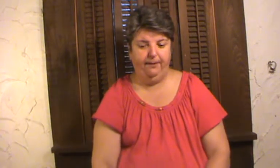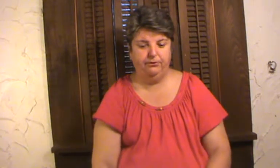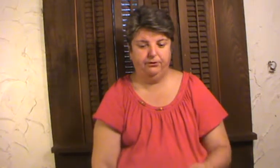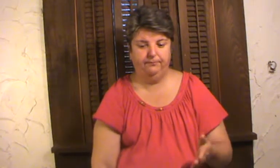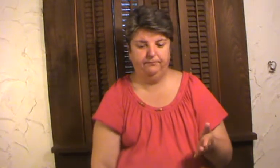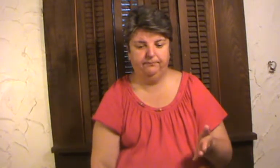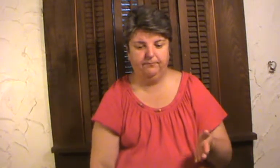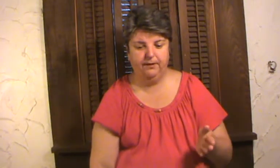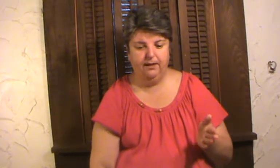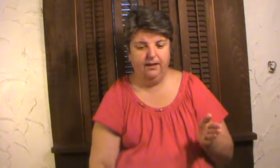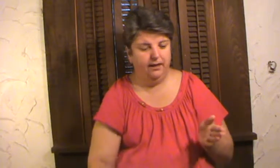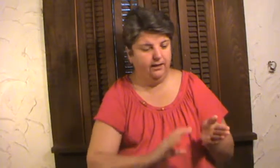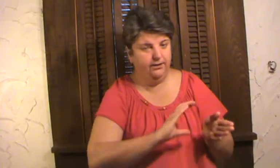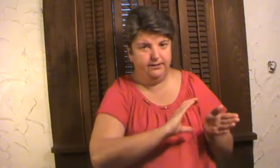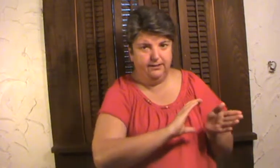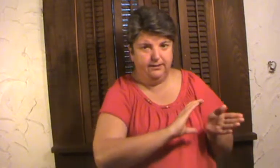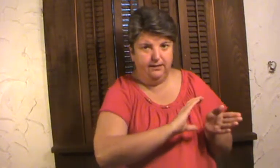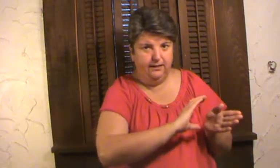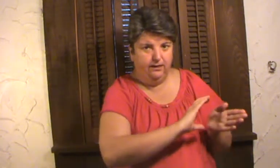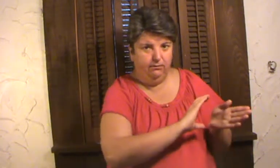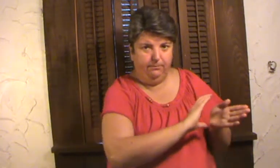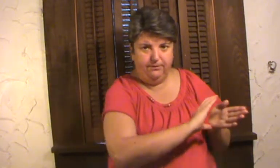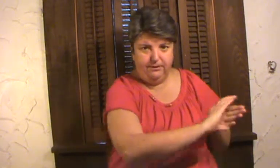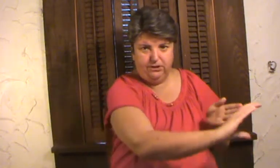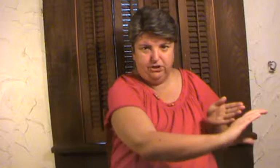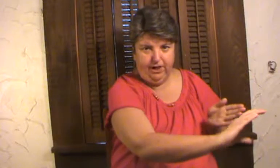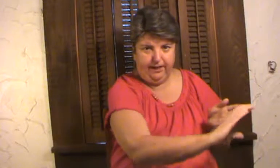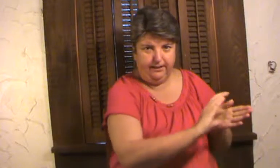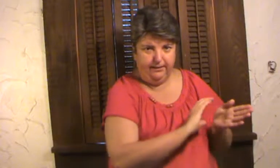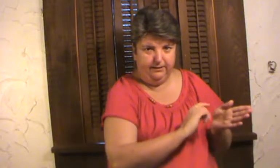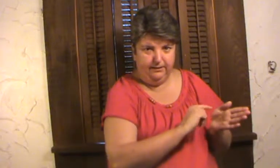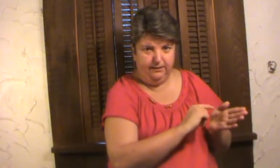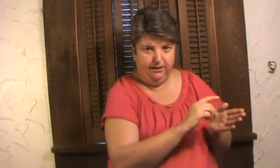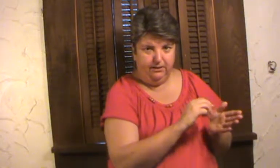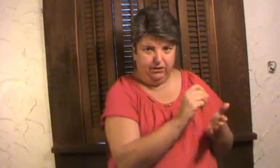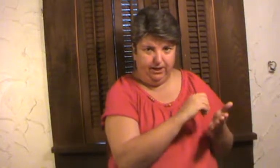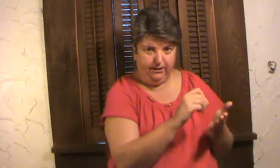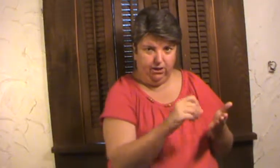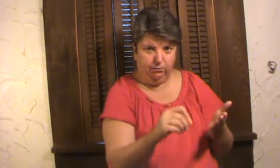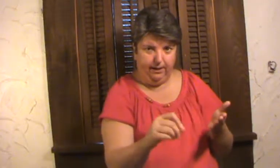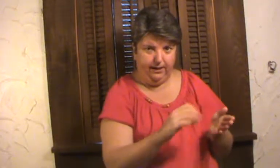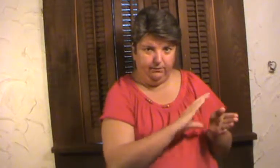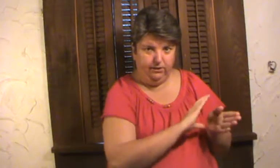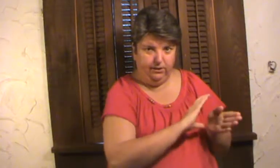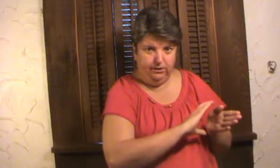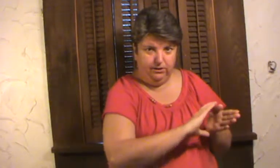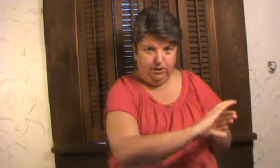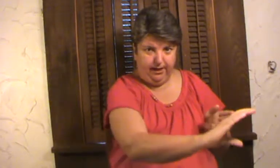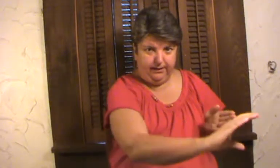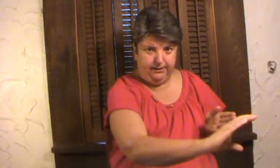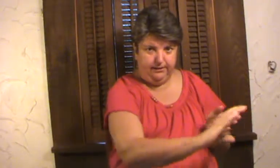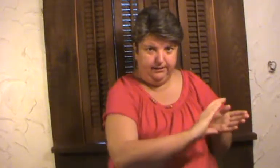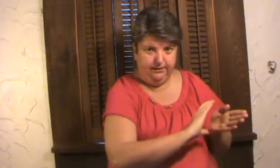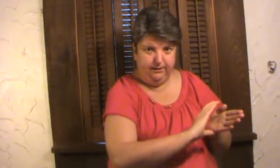chapter. Now represents check, the check that you write out. Check,